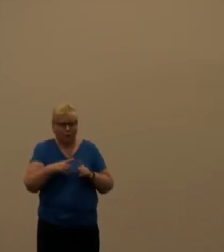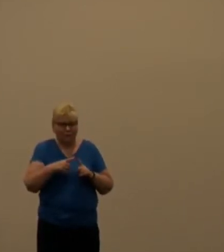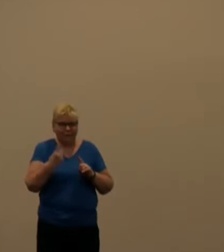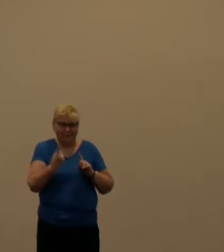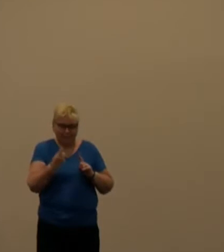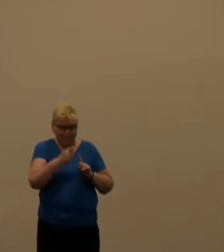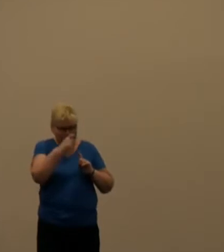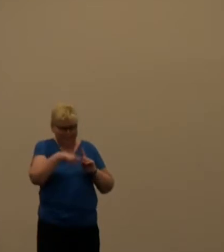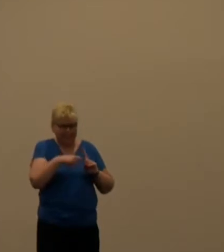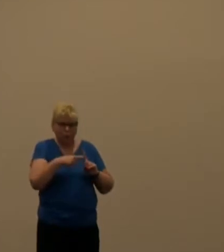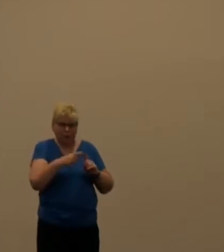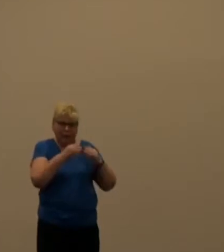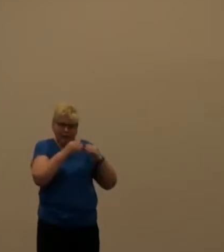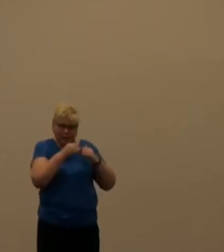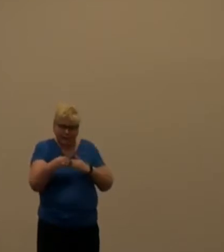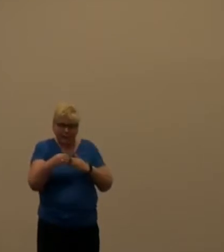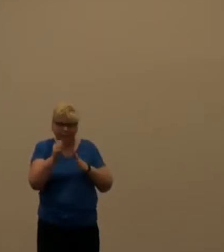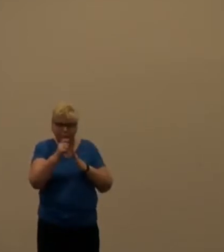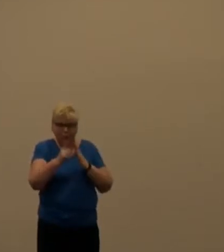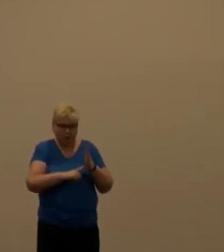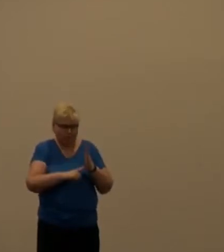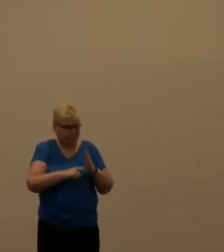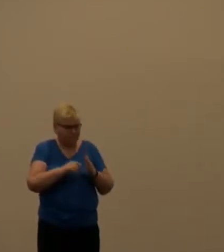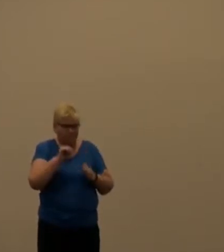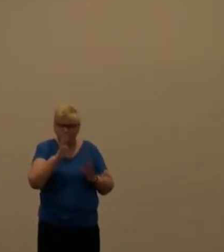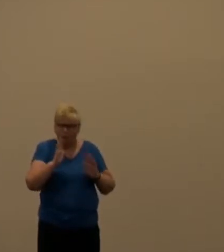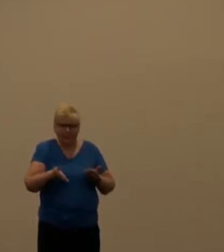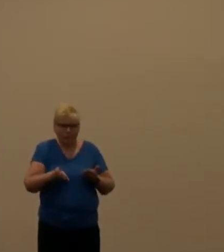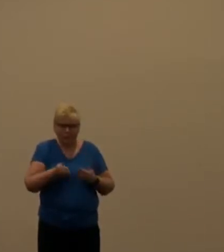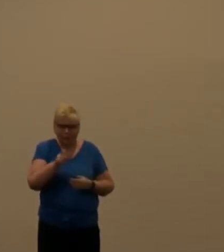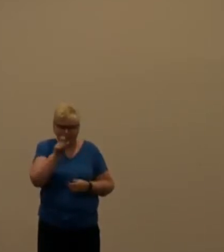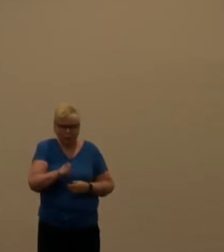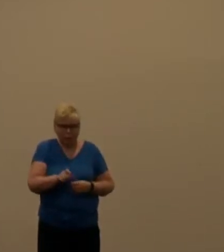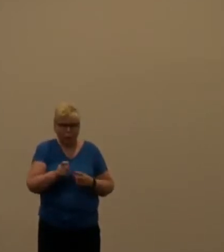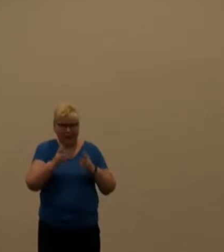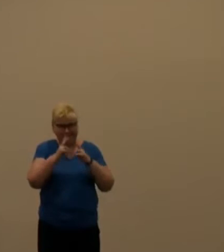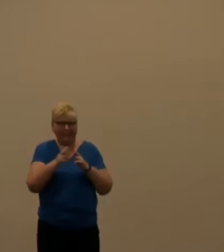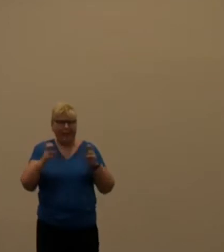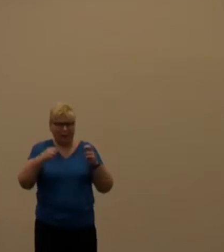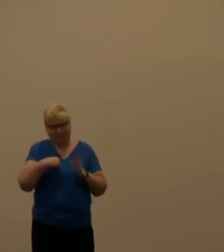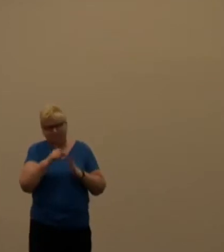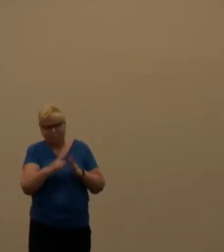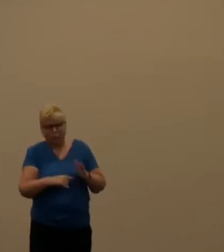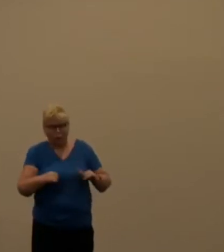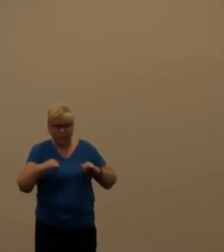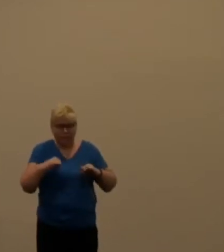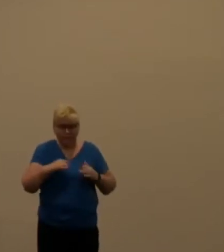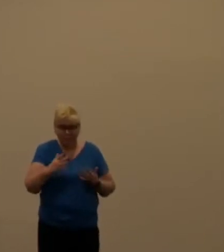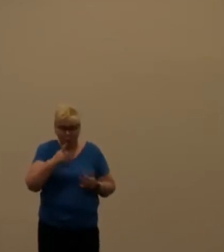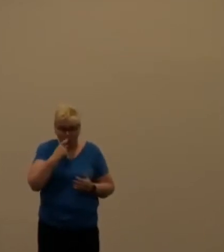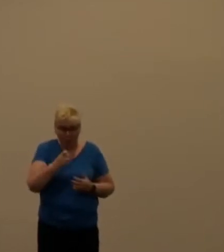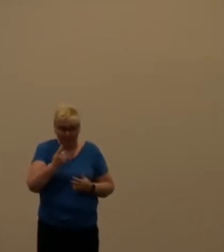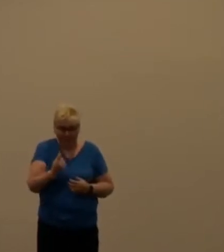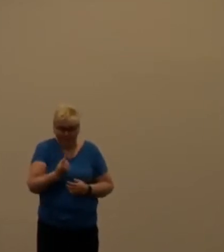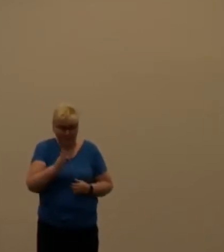is leading the project. It doesn't have to have a person that actually has the title project manager. It can be just one of the people from the